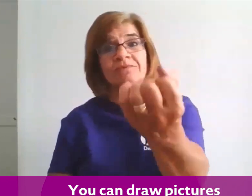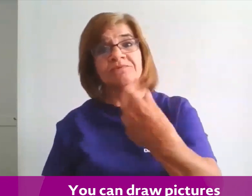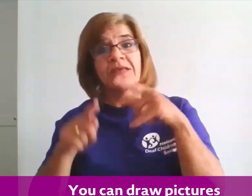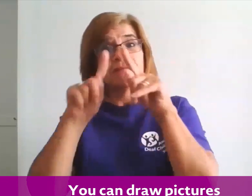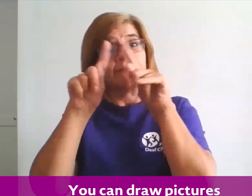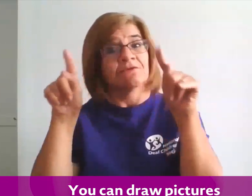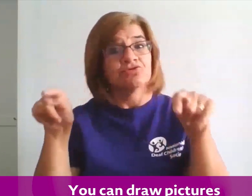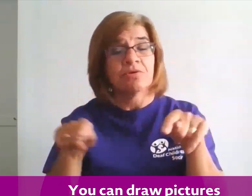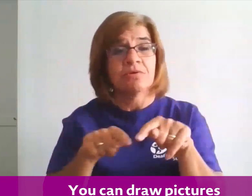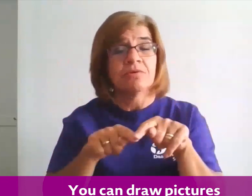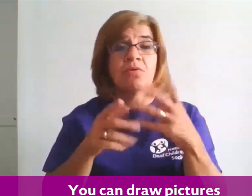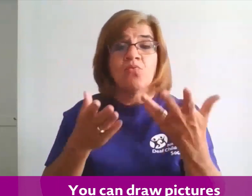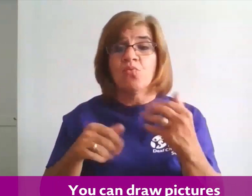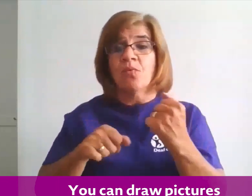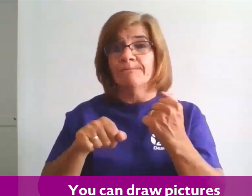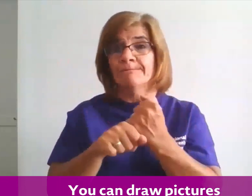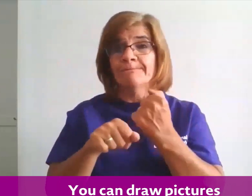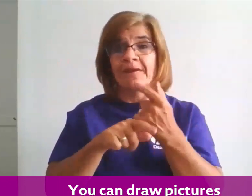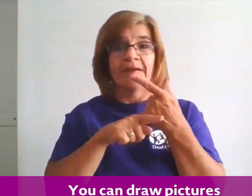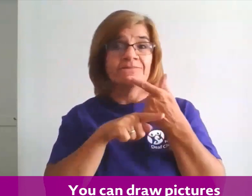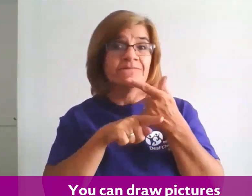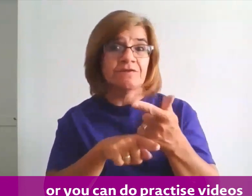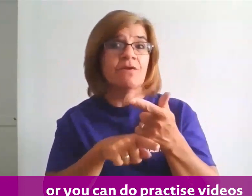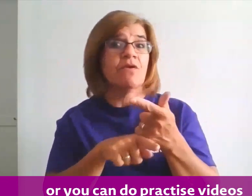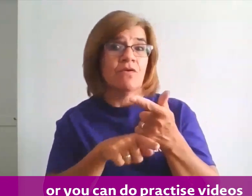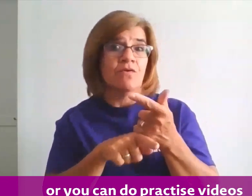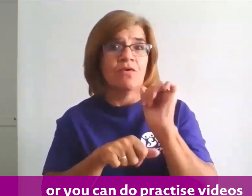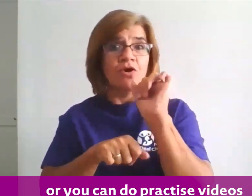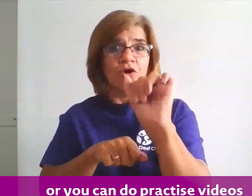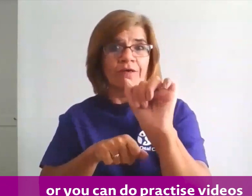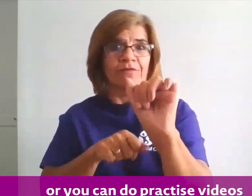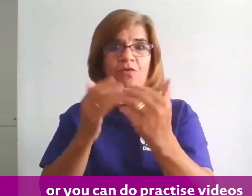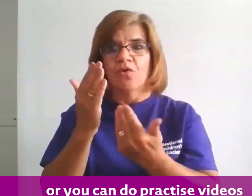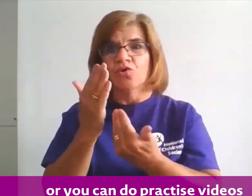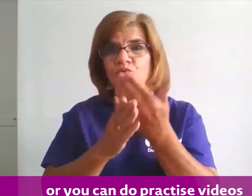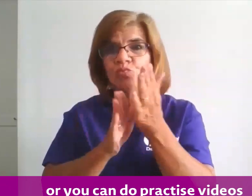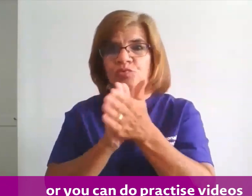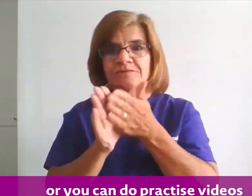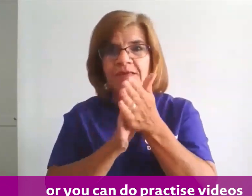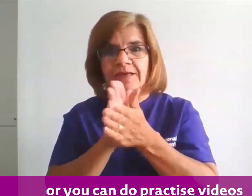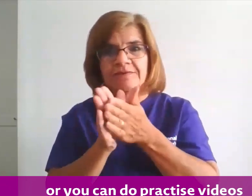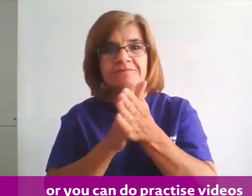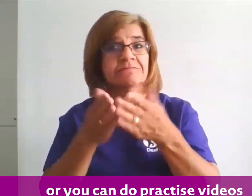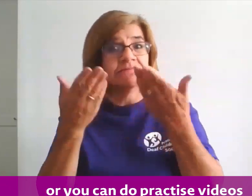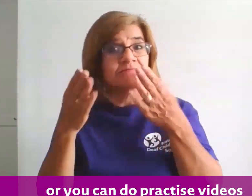Or you can draw pictures and send them in to me, or you can do practice videos and send those in to me as